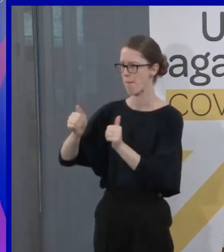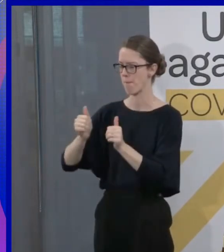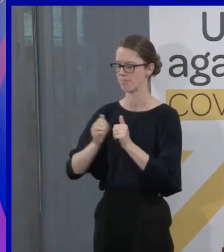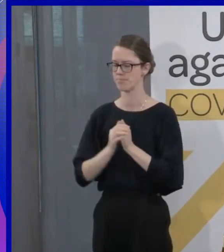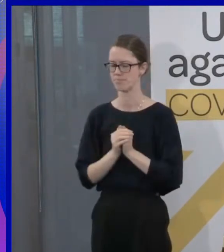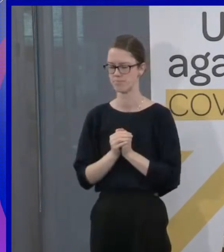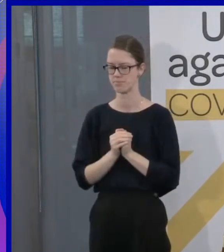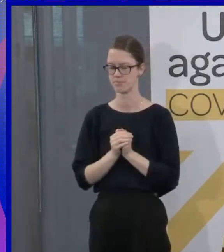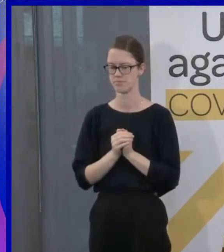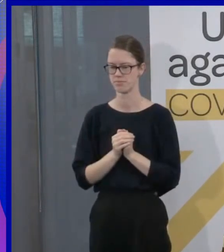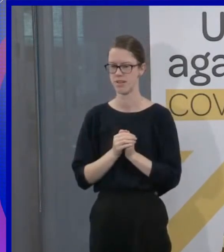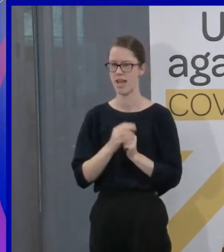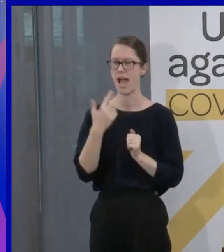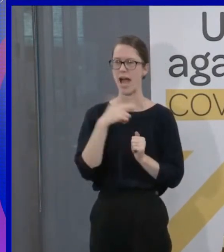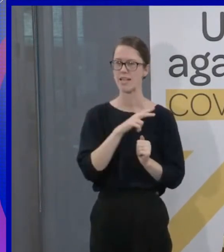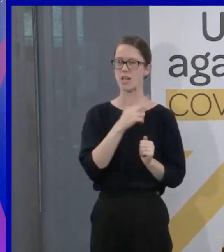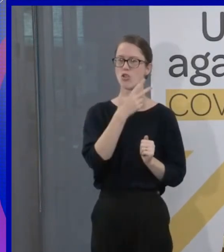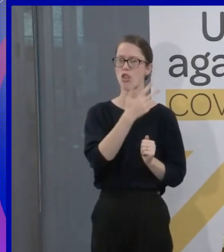there were